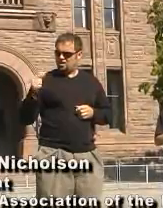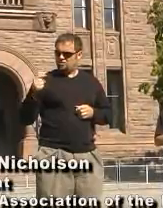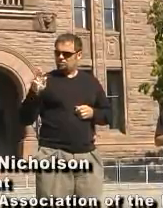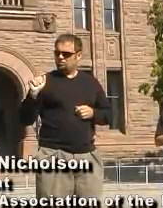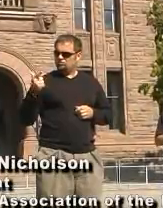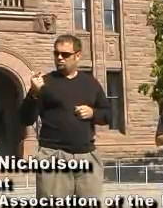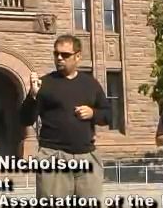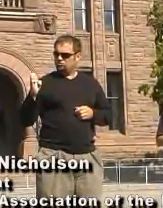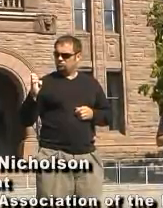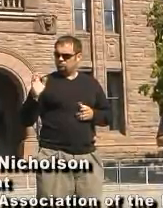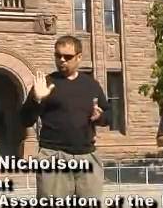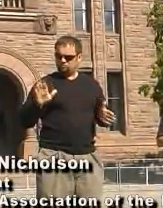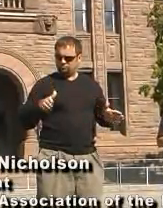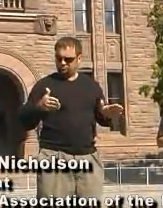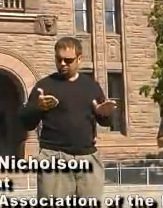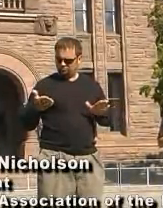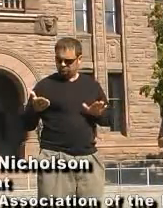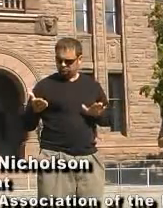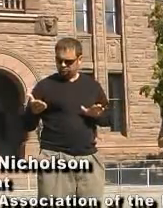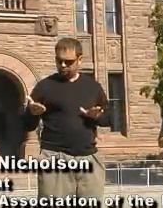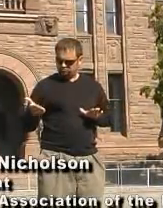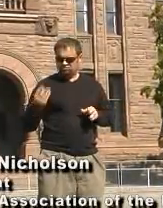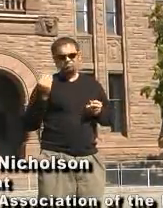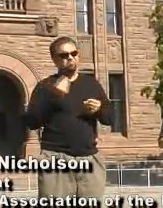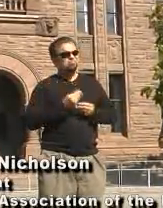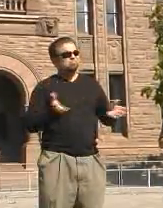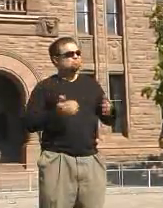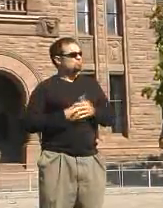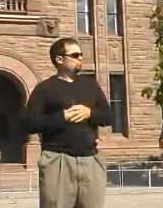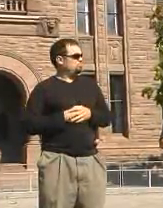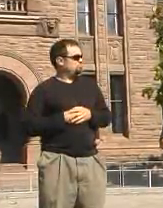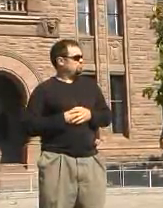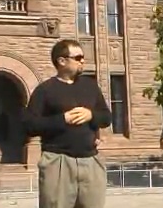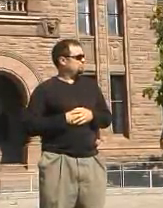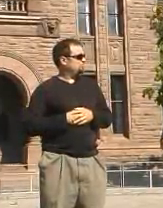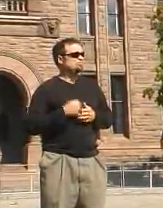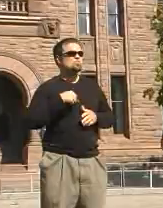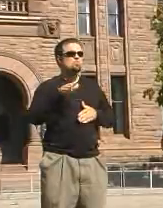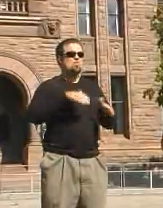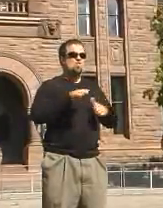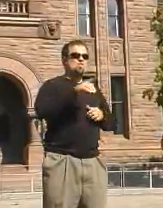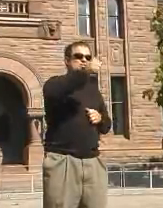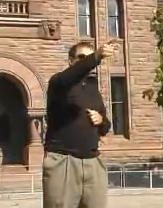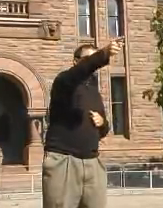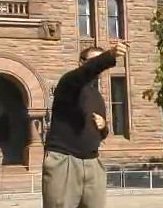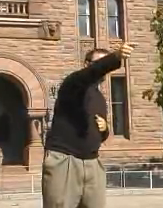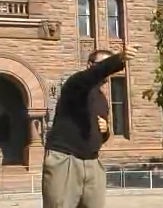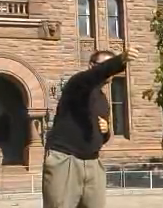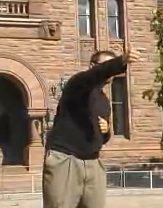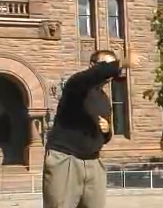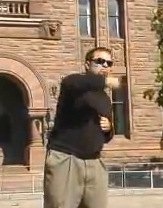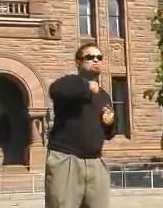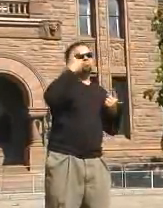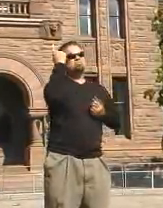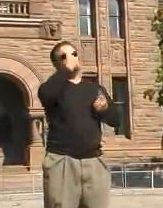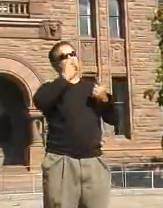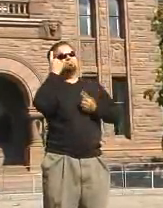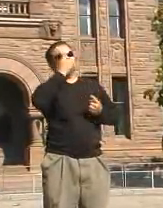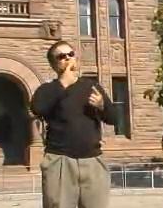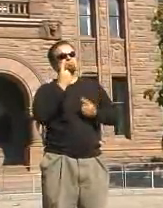American Sign Language, our language, is dying. That's what I have to say to you now. As I was walking up